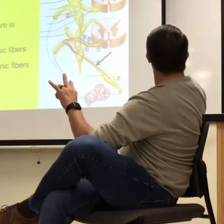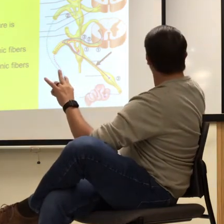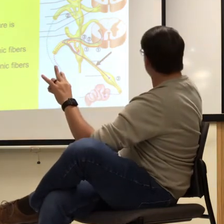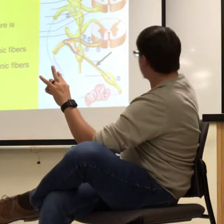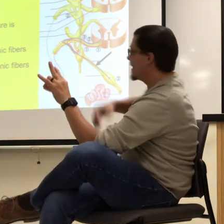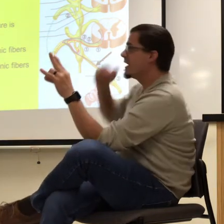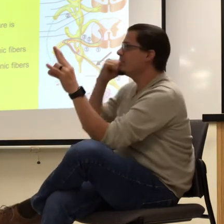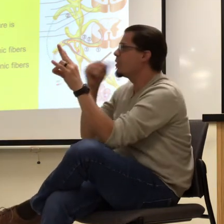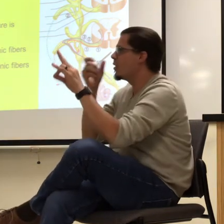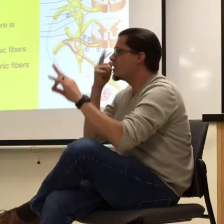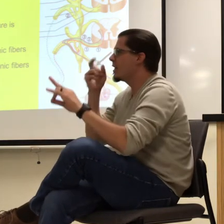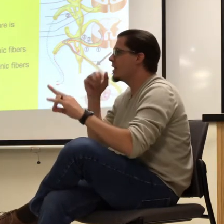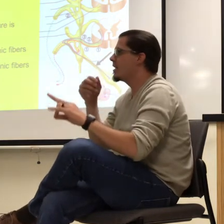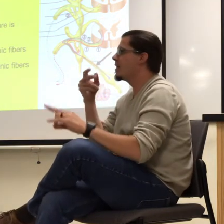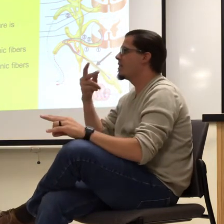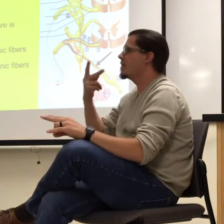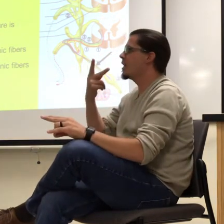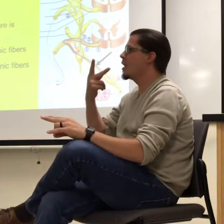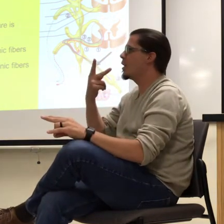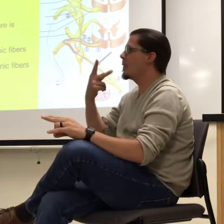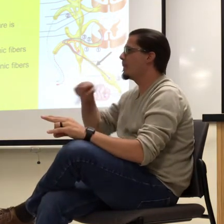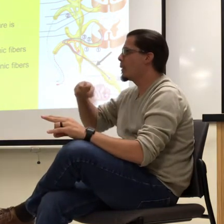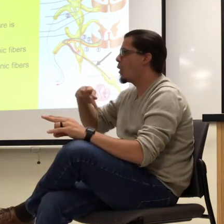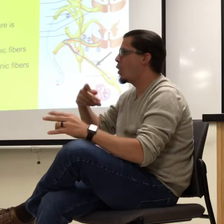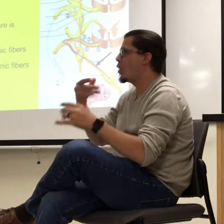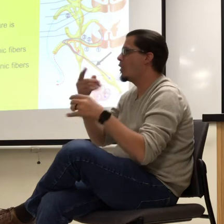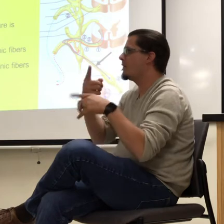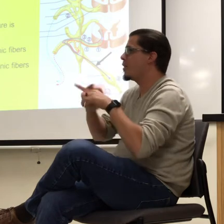line from inside the spinal cord.